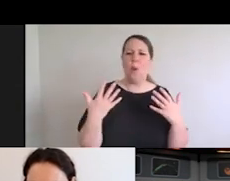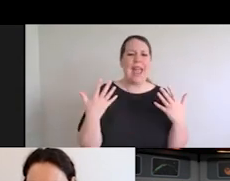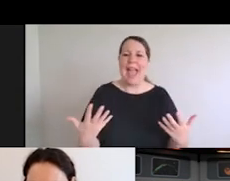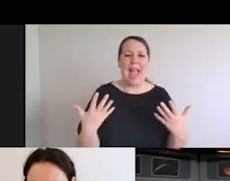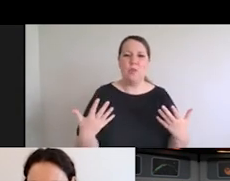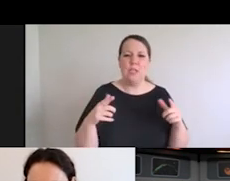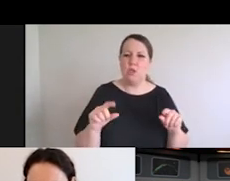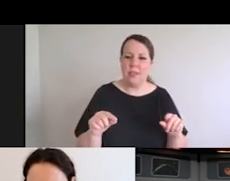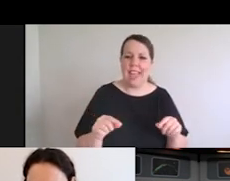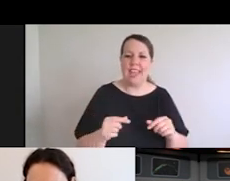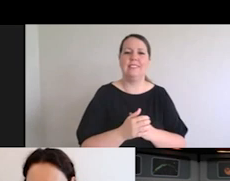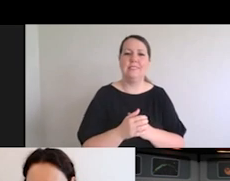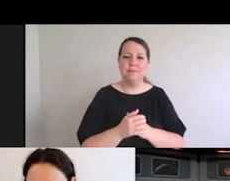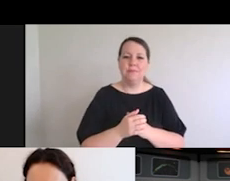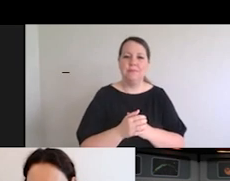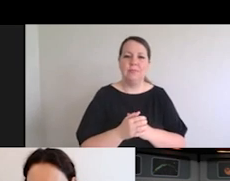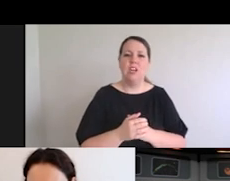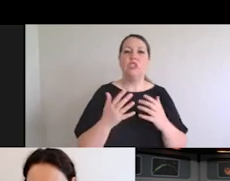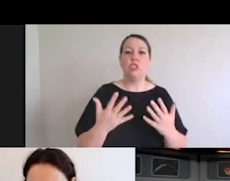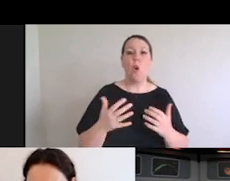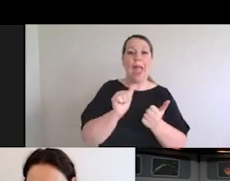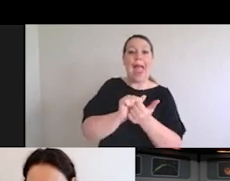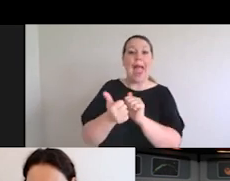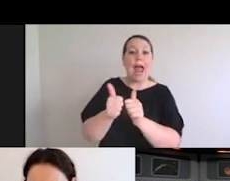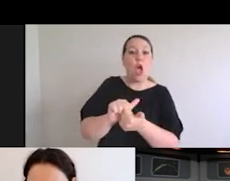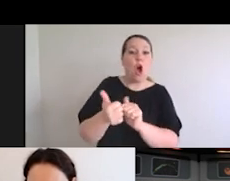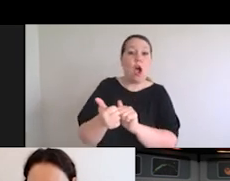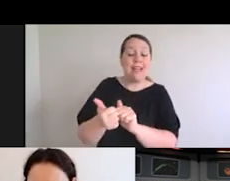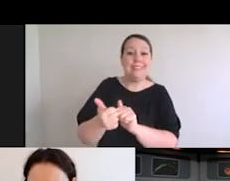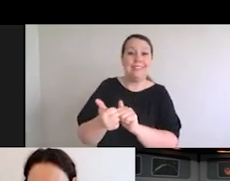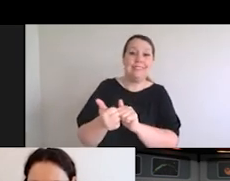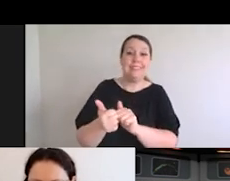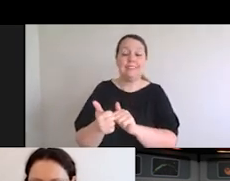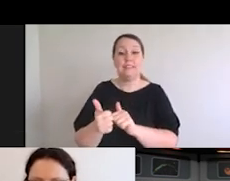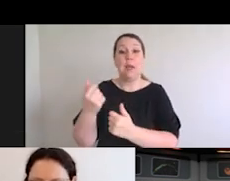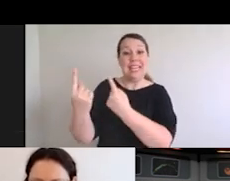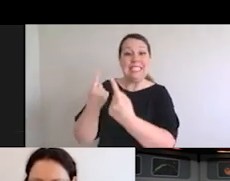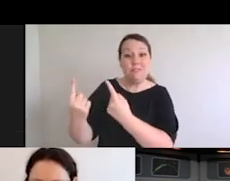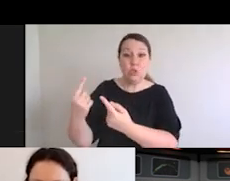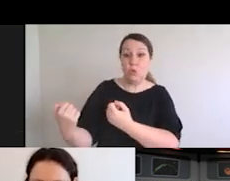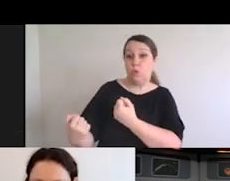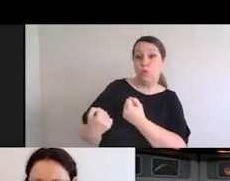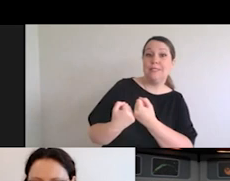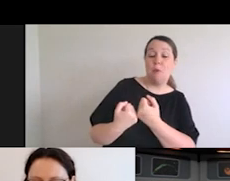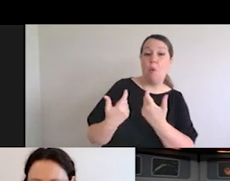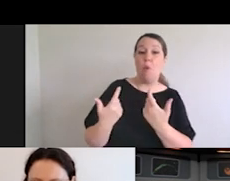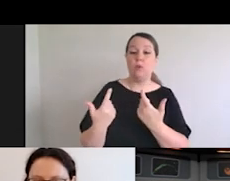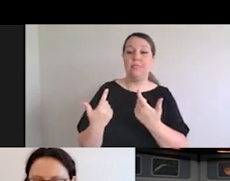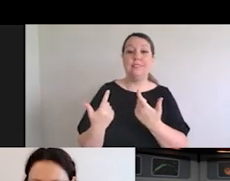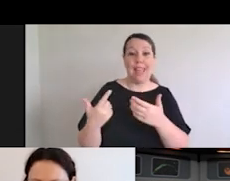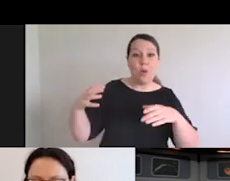our allies and both individuals and organizations is you get them to tell their stories.